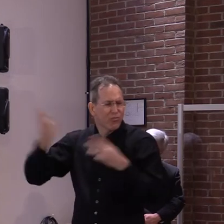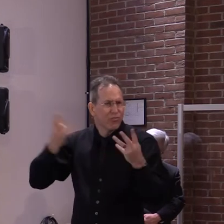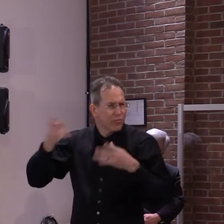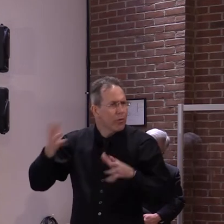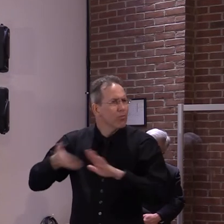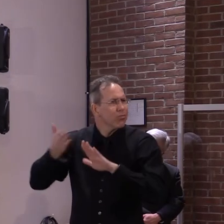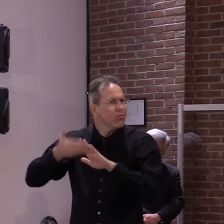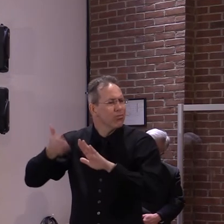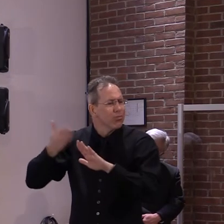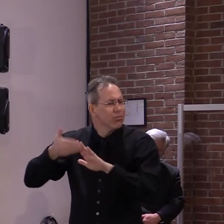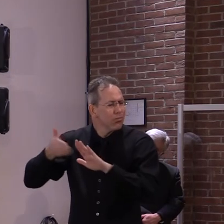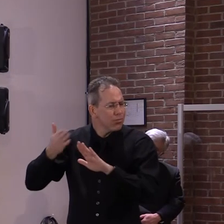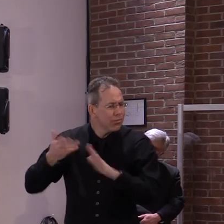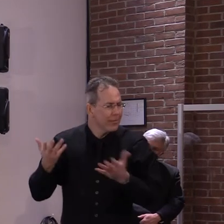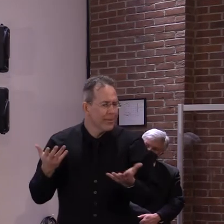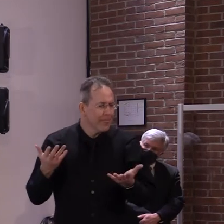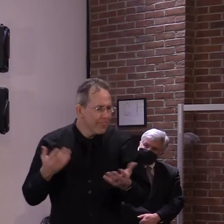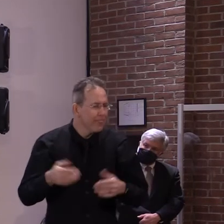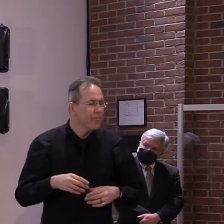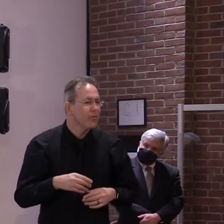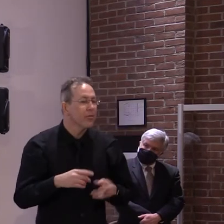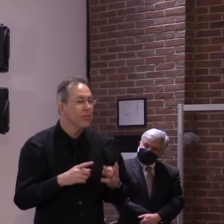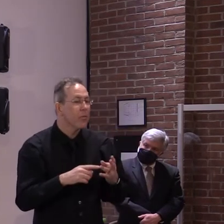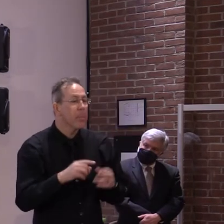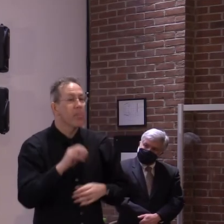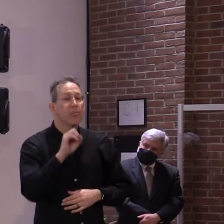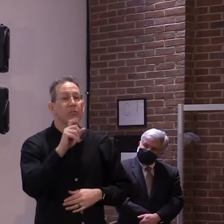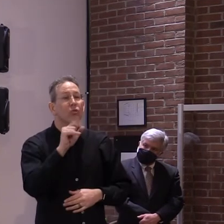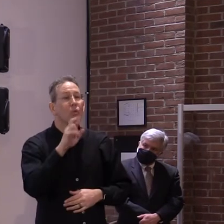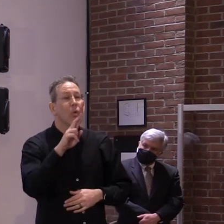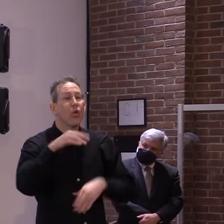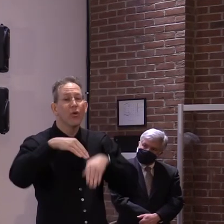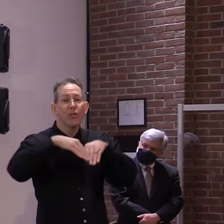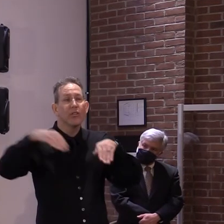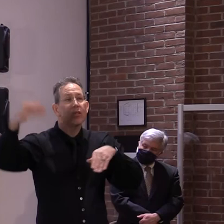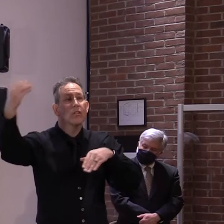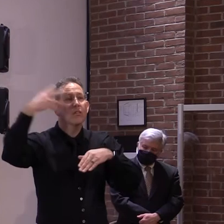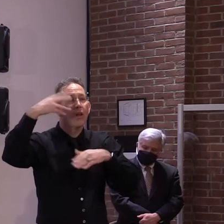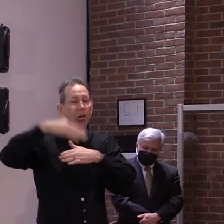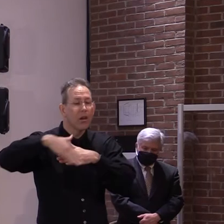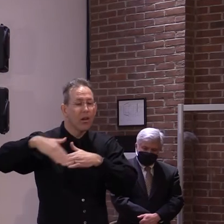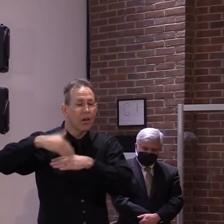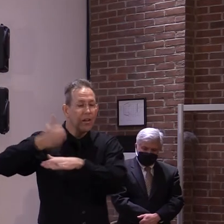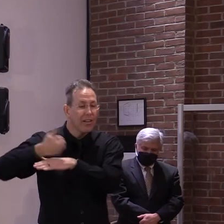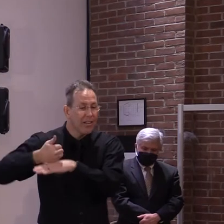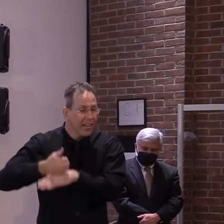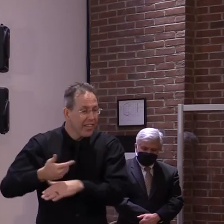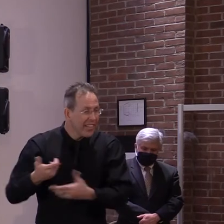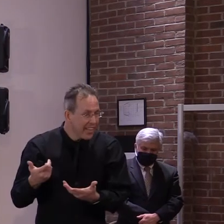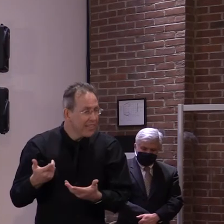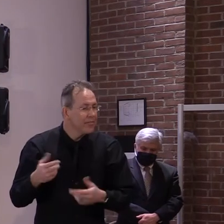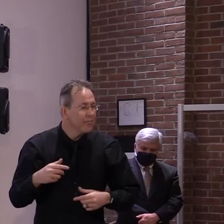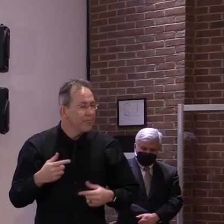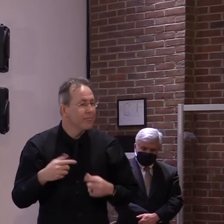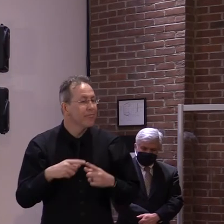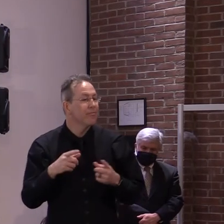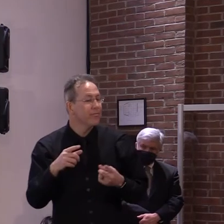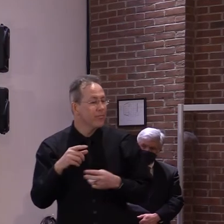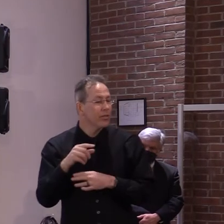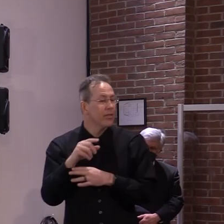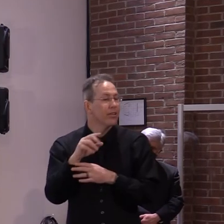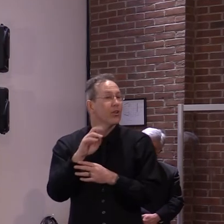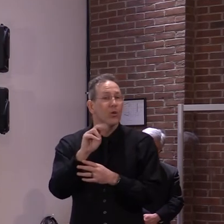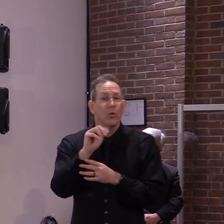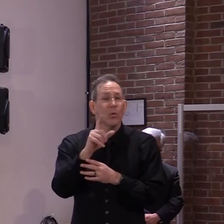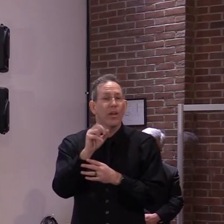again you know we want to broaden the portfolio so that we aren't depending on one source uh and i think that that's that's